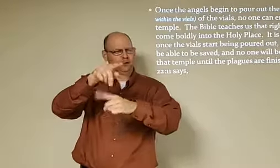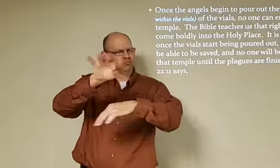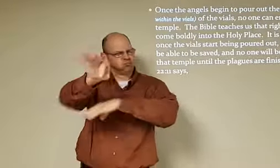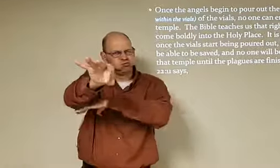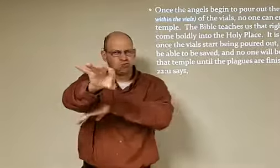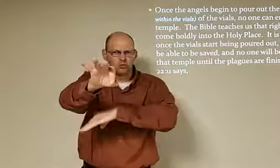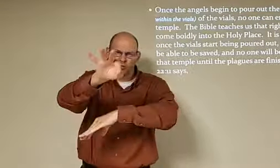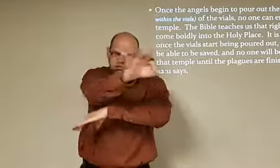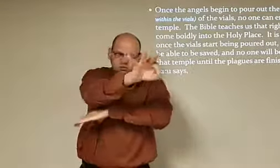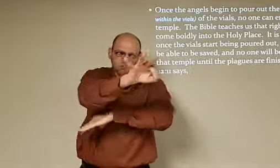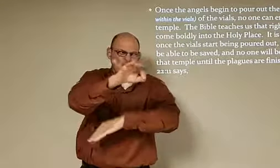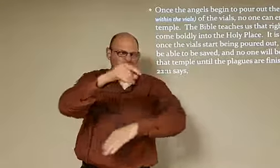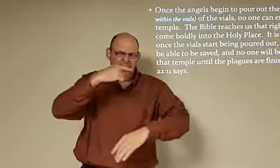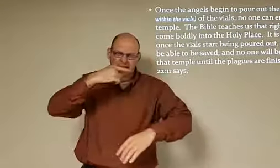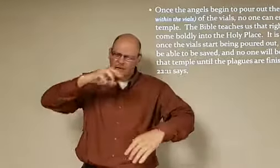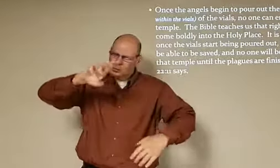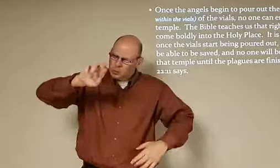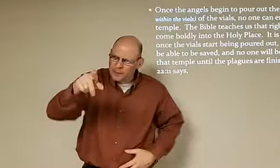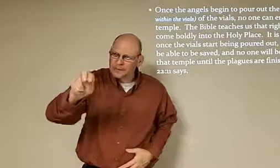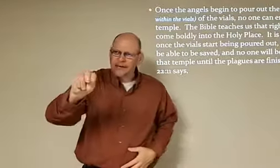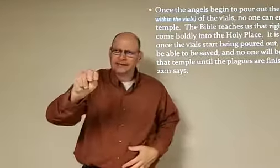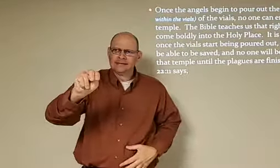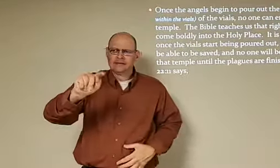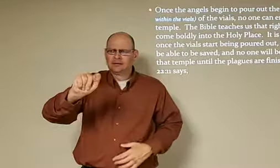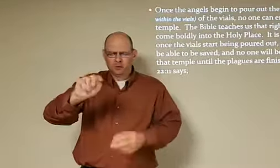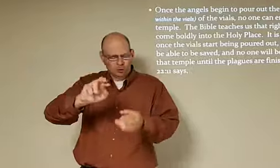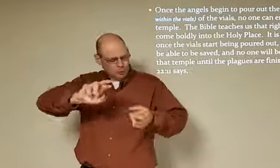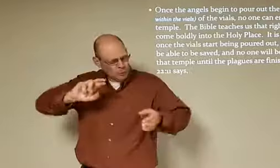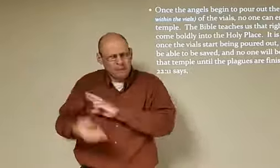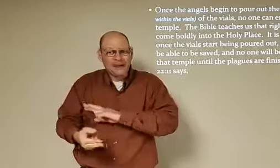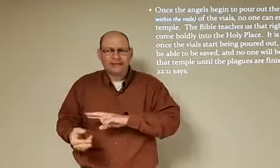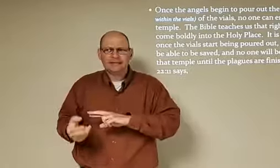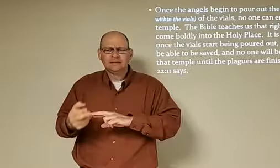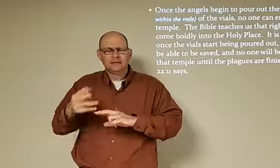preaching. And they ask him, what do we do? He says, repent. Repent.